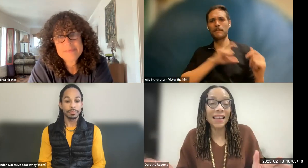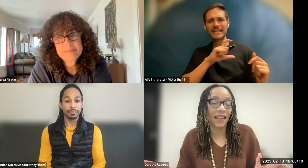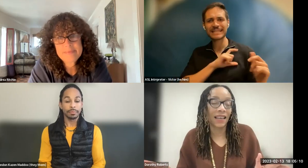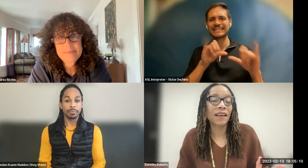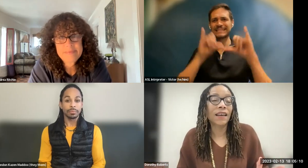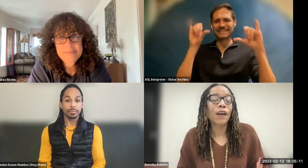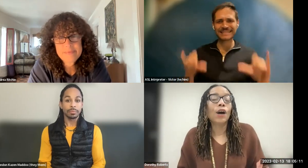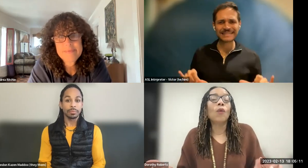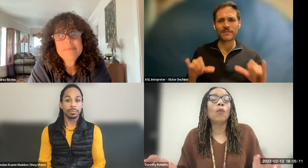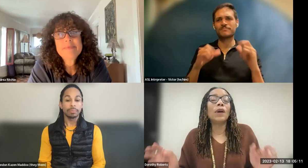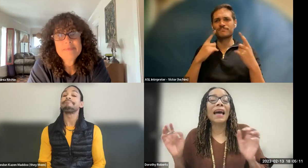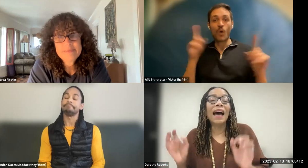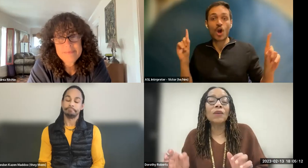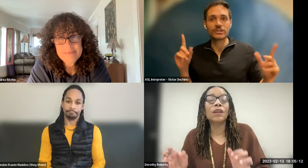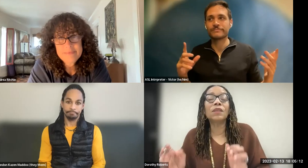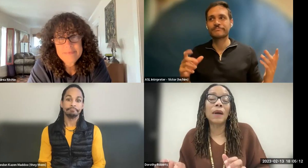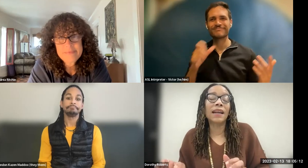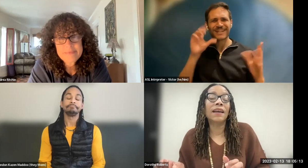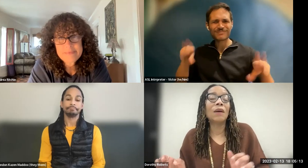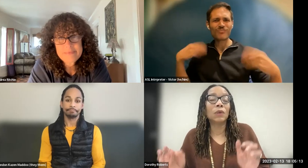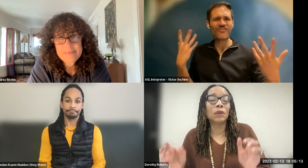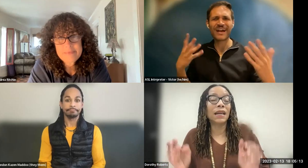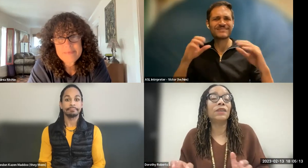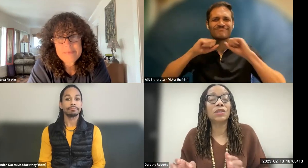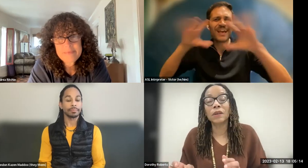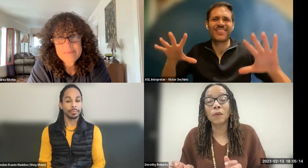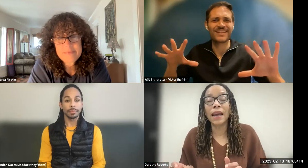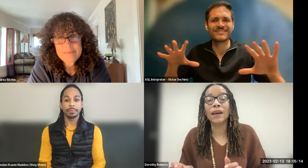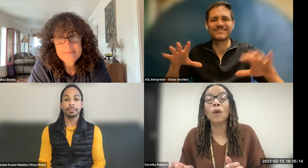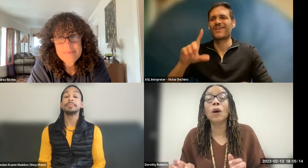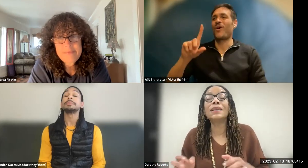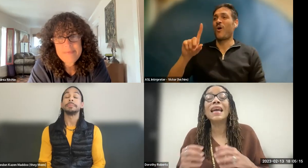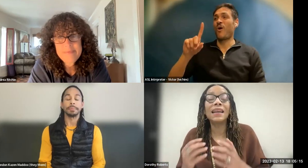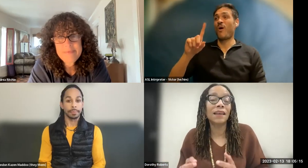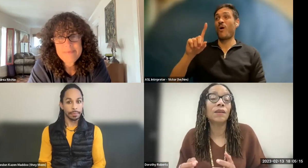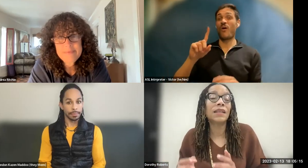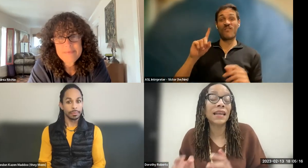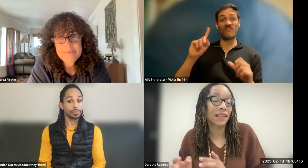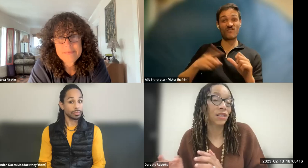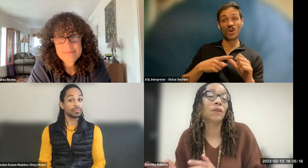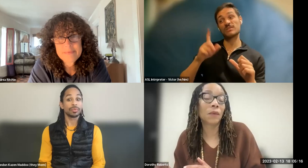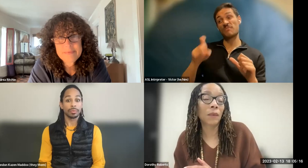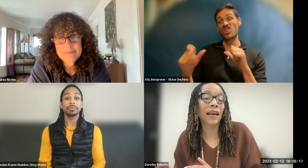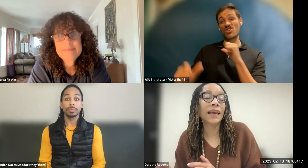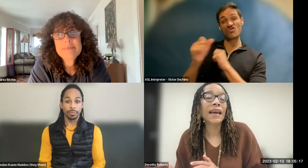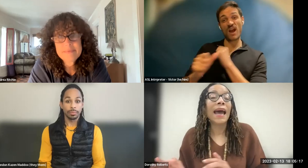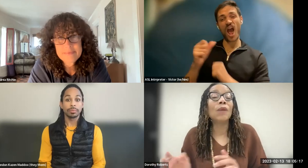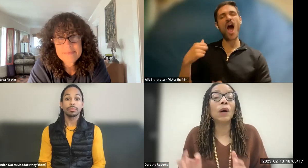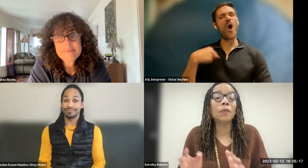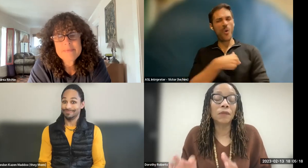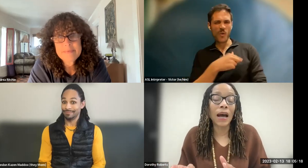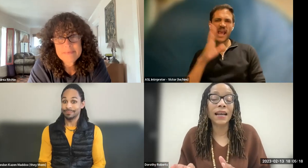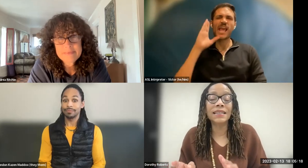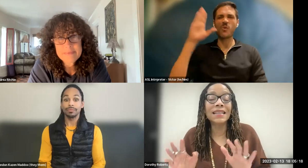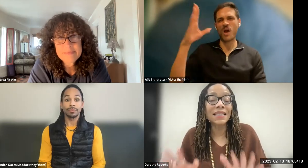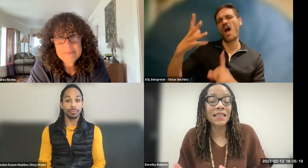provide anything without the threat that will take your children away or take the children away. And what